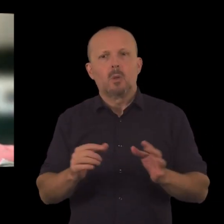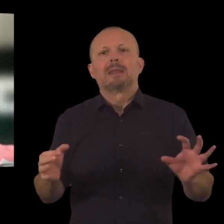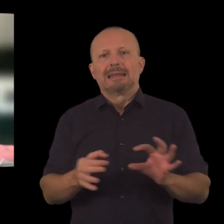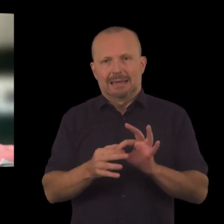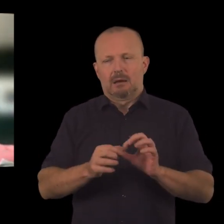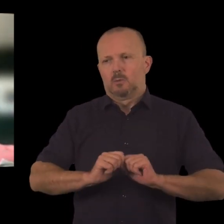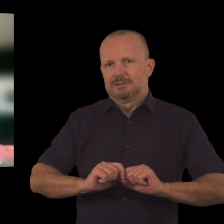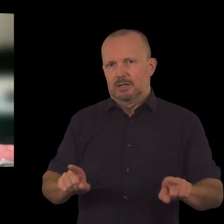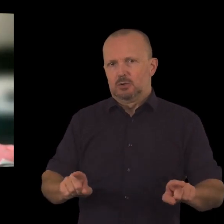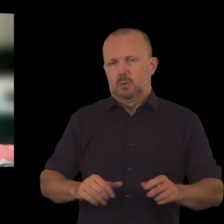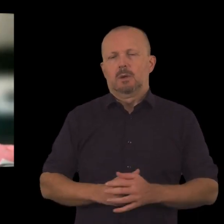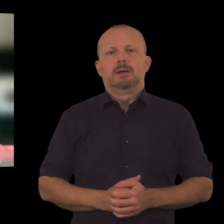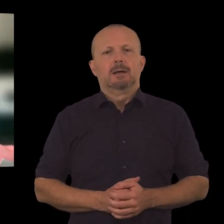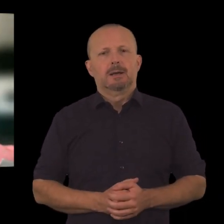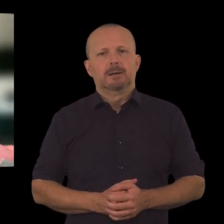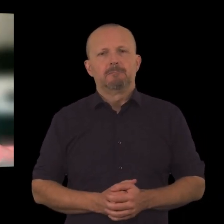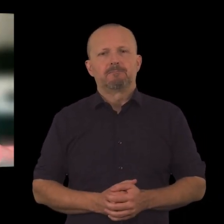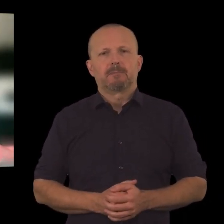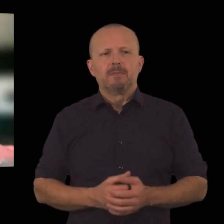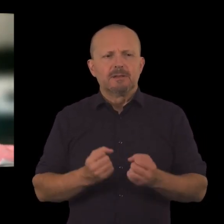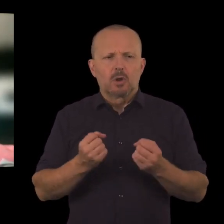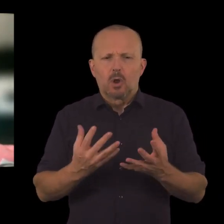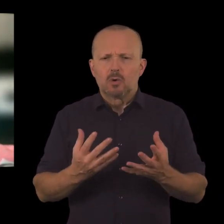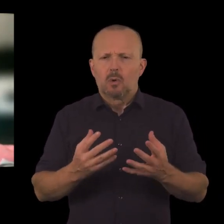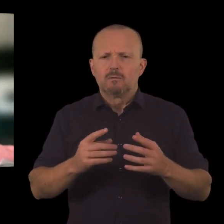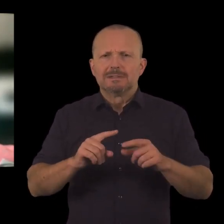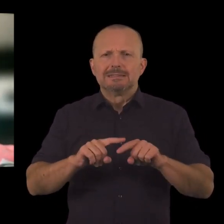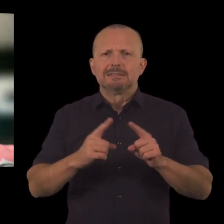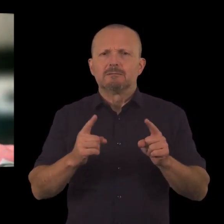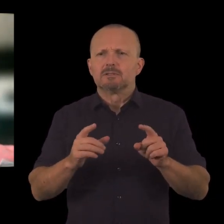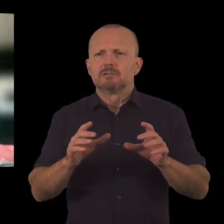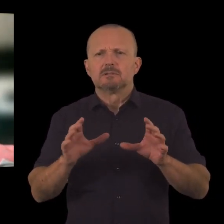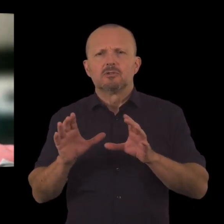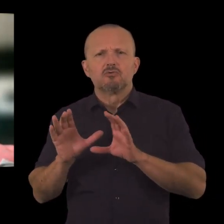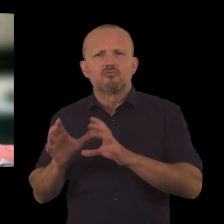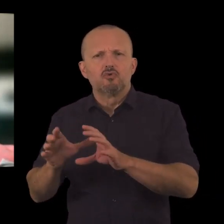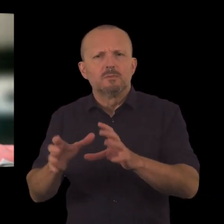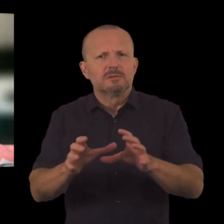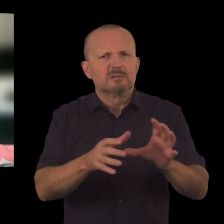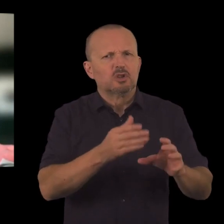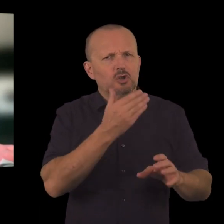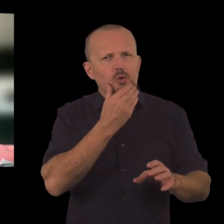will send you a link because it's not the easiest to find,